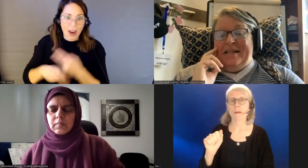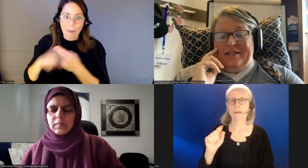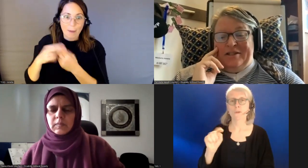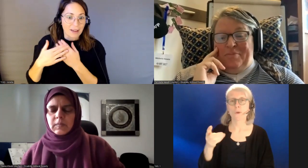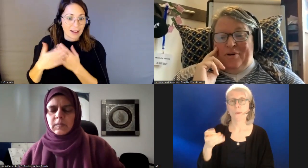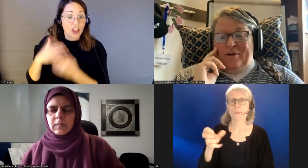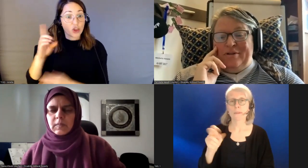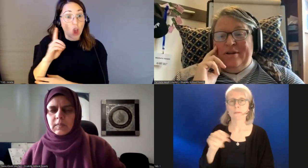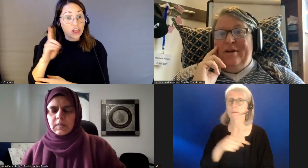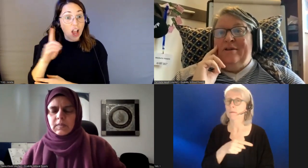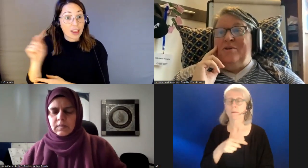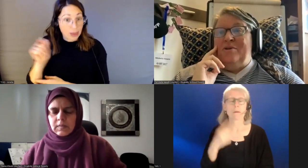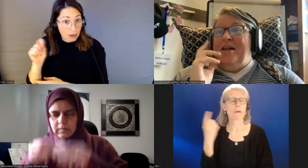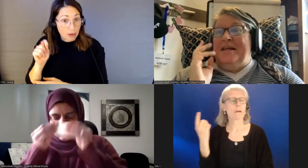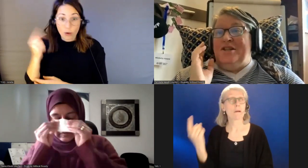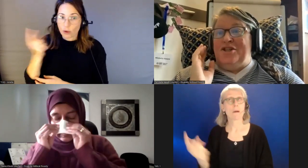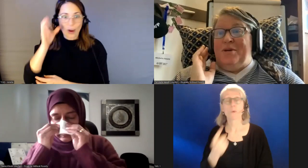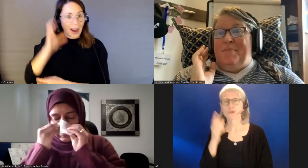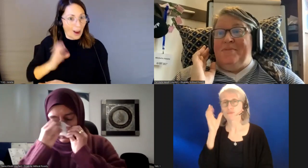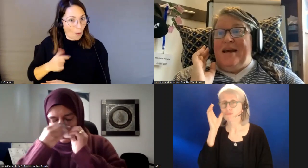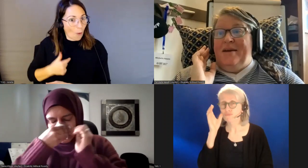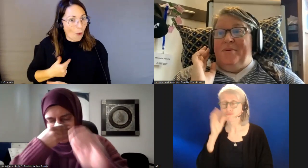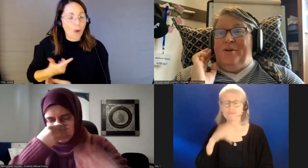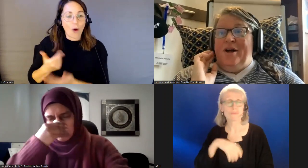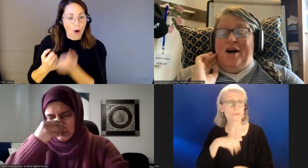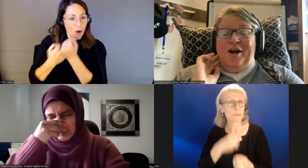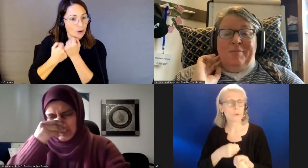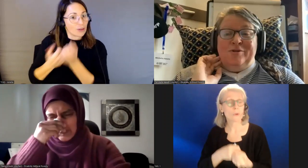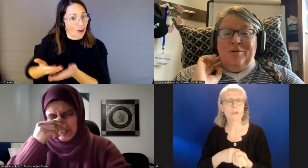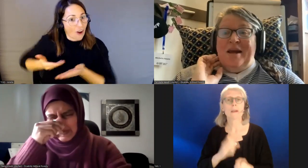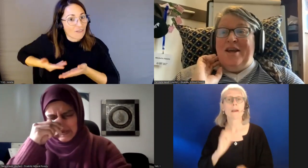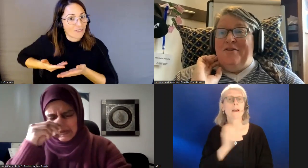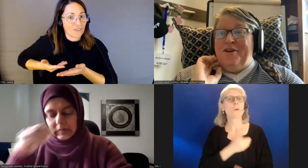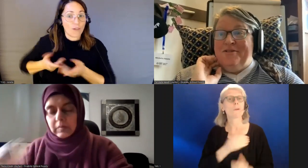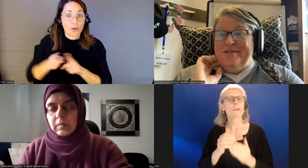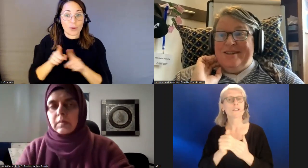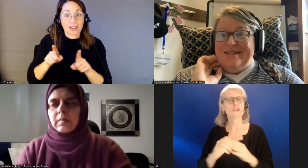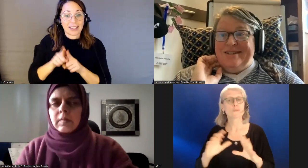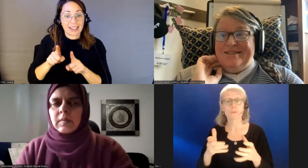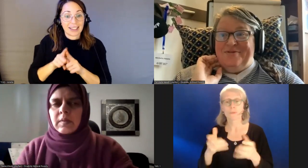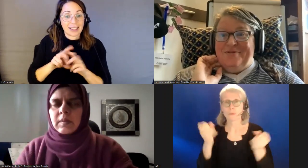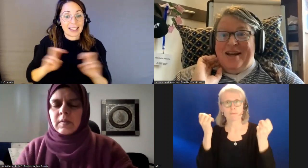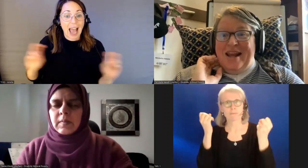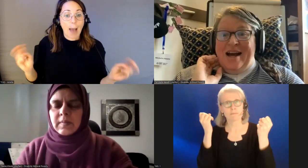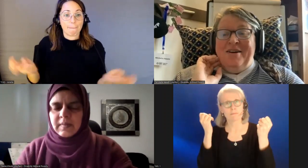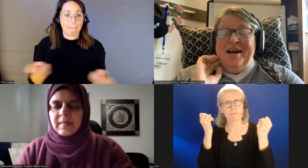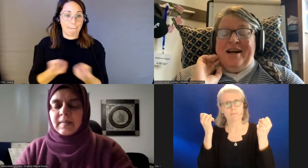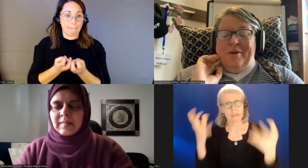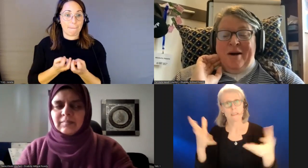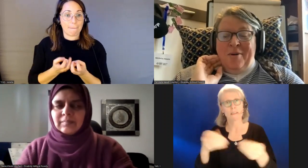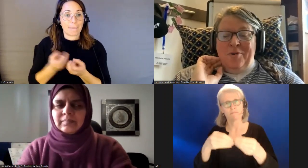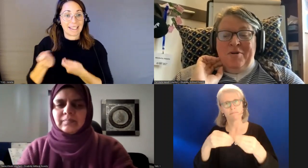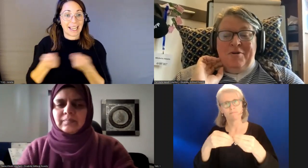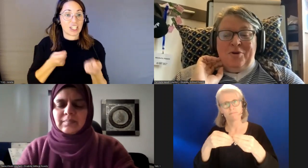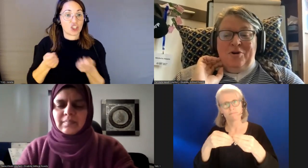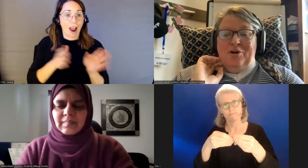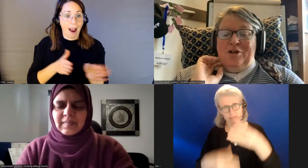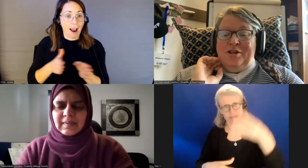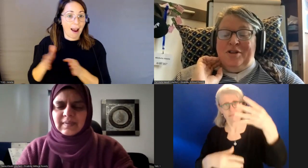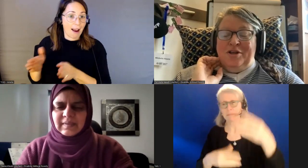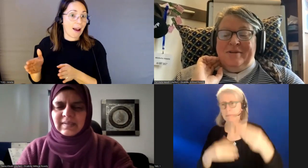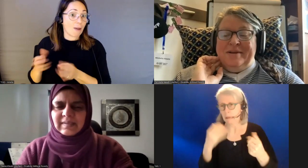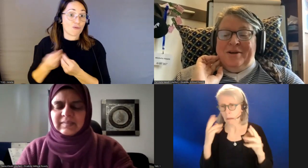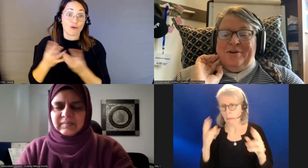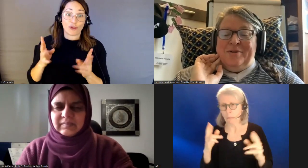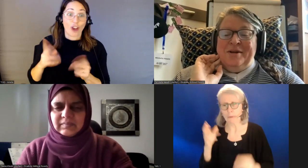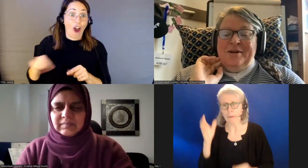listen and to support. To our leadership table, too many of you to right now. I hope you're on the